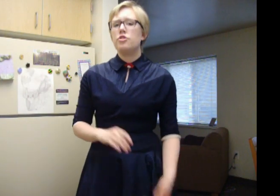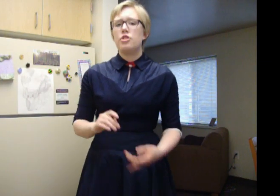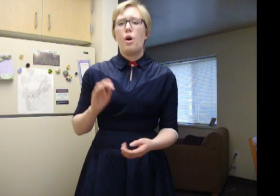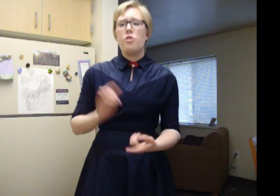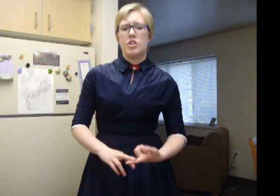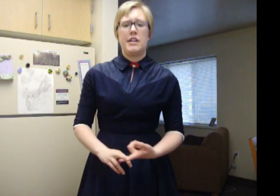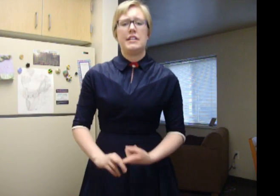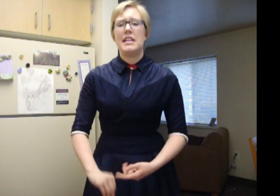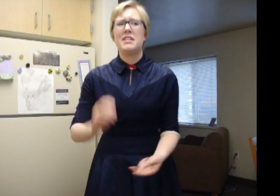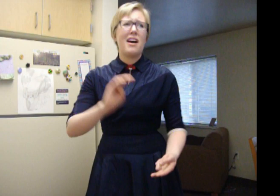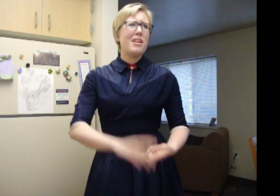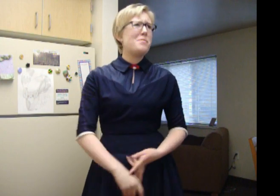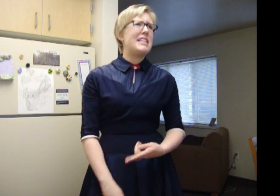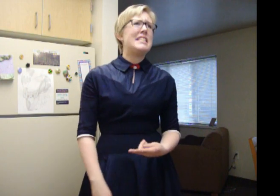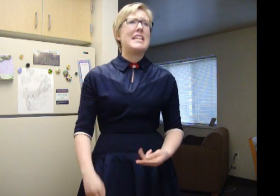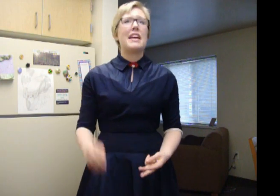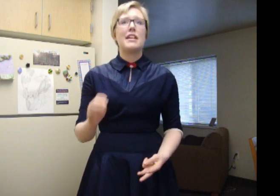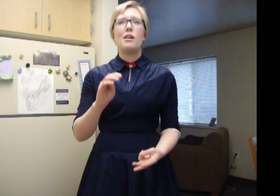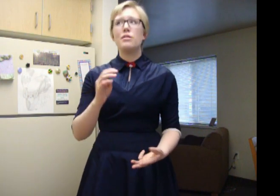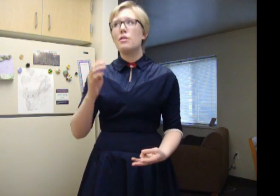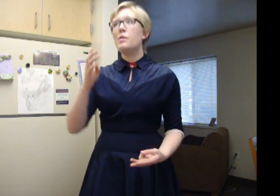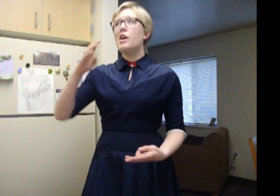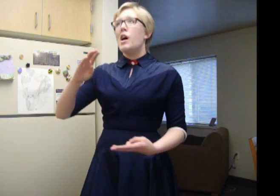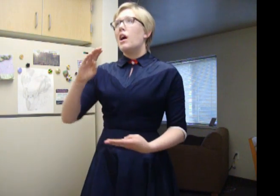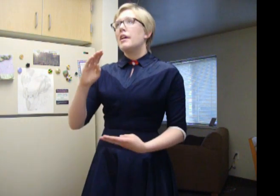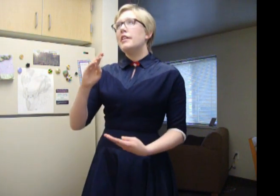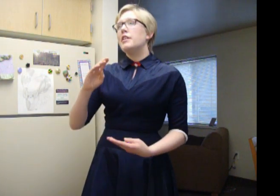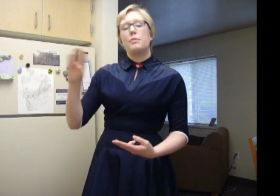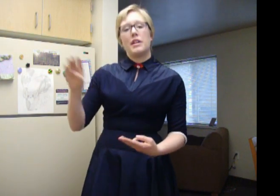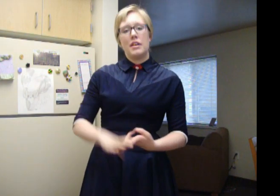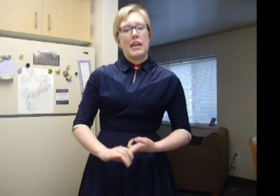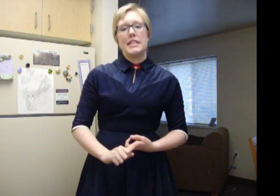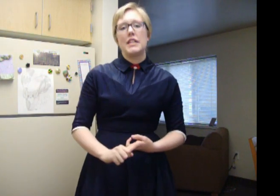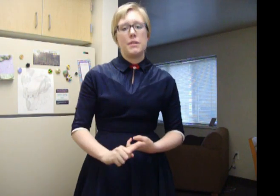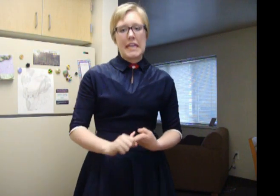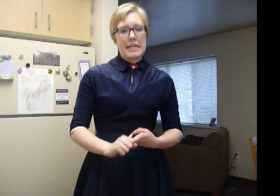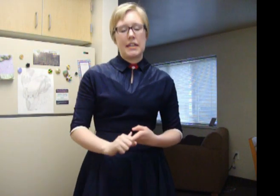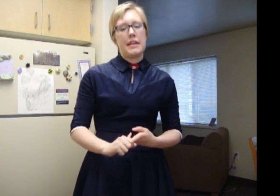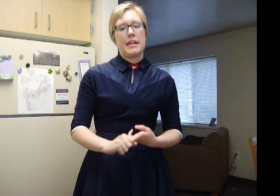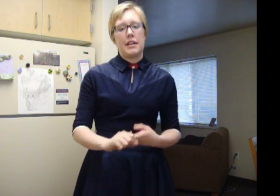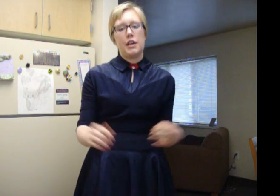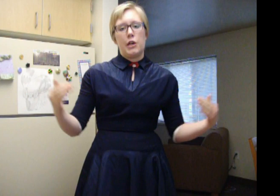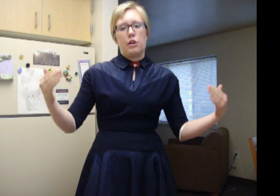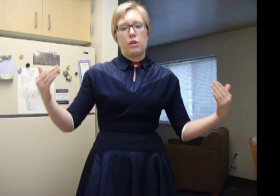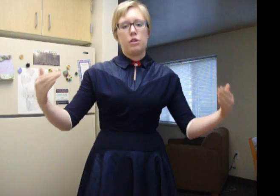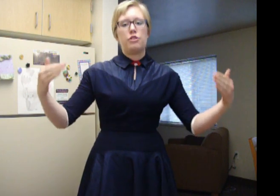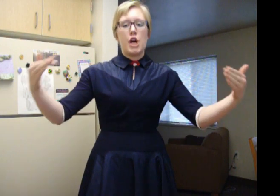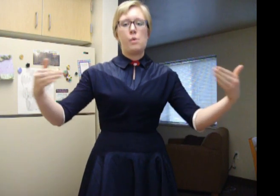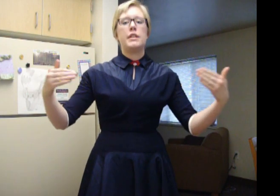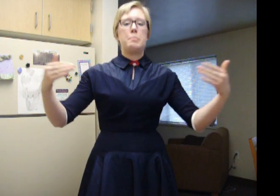it's just overdone, and it's unrealistic, and it also, you know, continues the idea that girls should always be